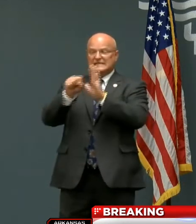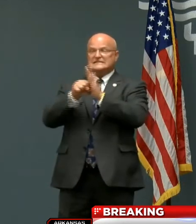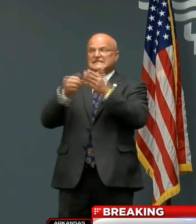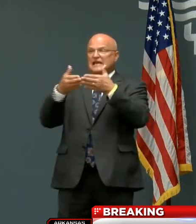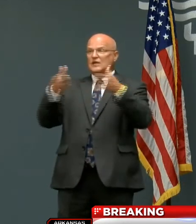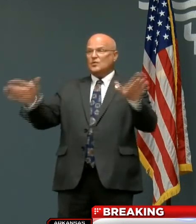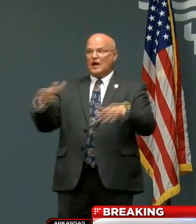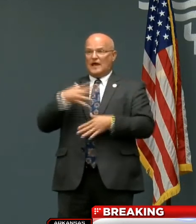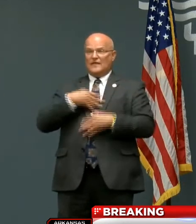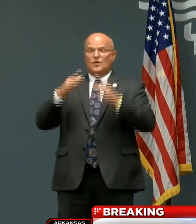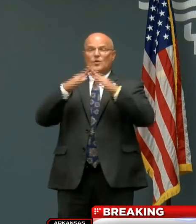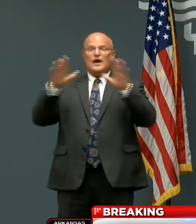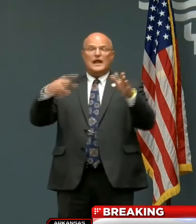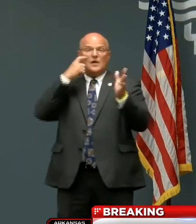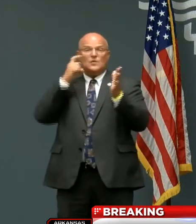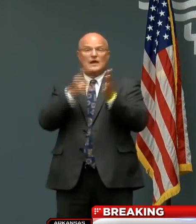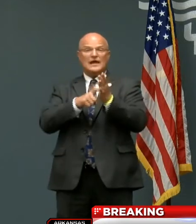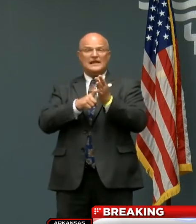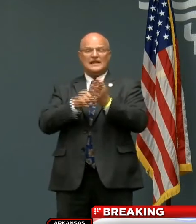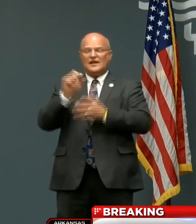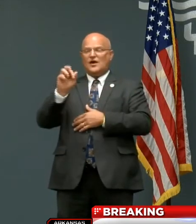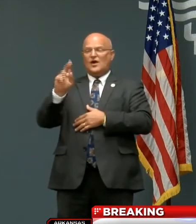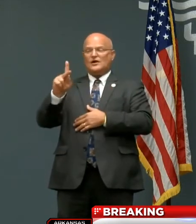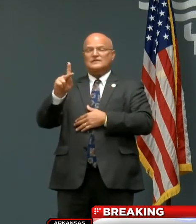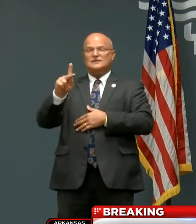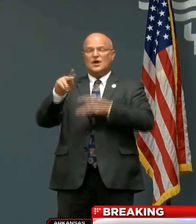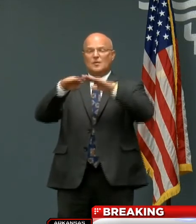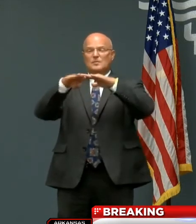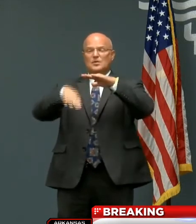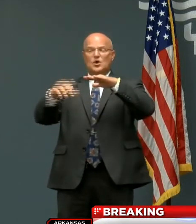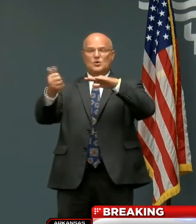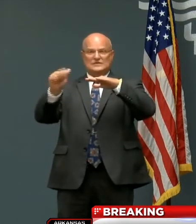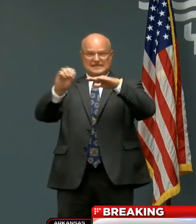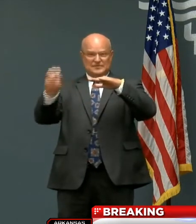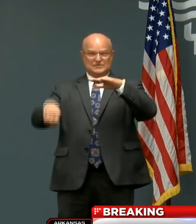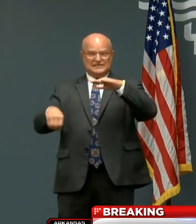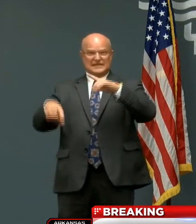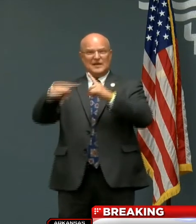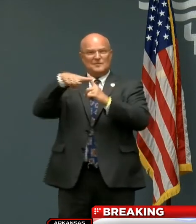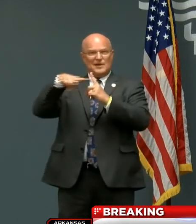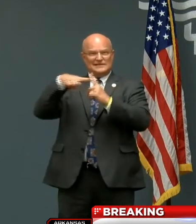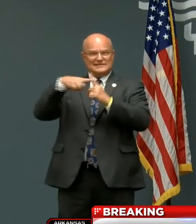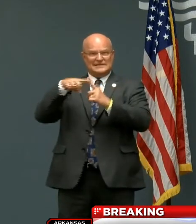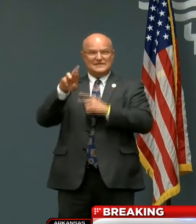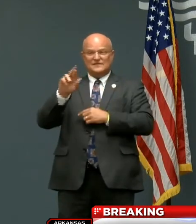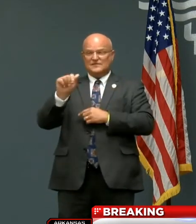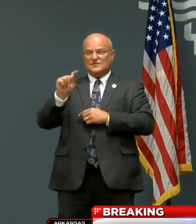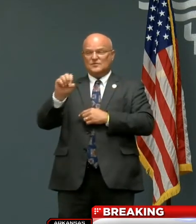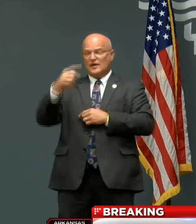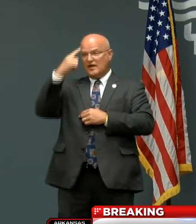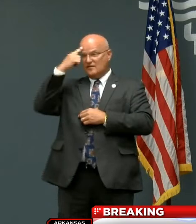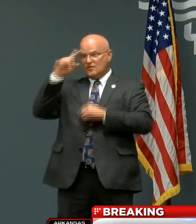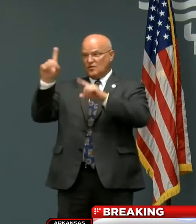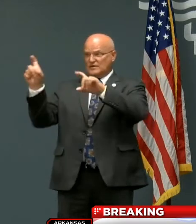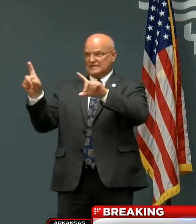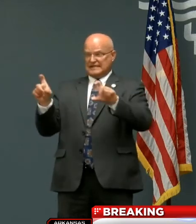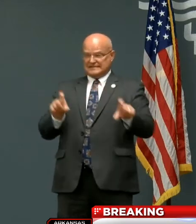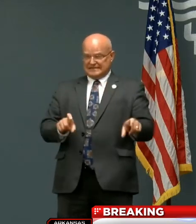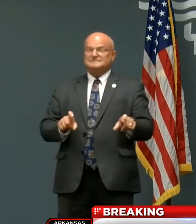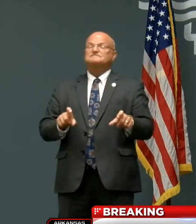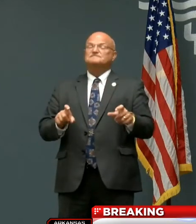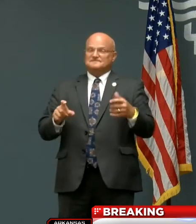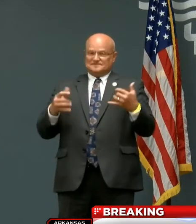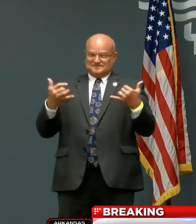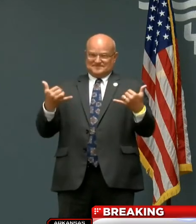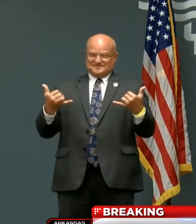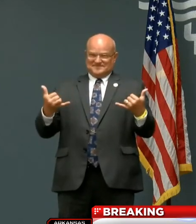White House has recognized that we are below 10% in our positivity rate for our tests. And so